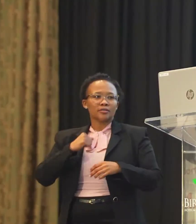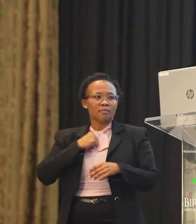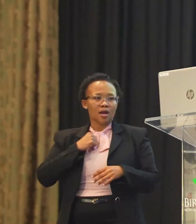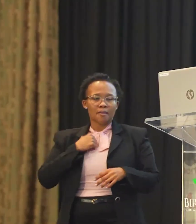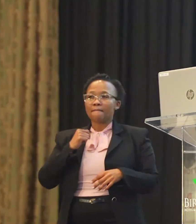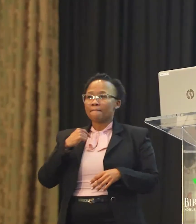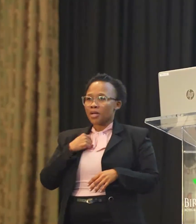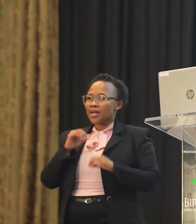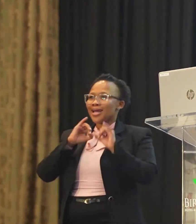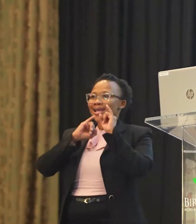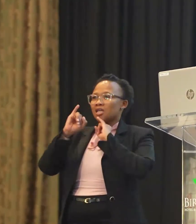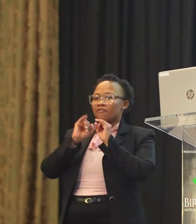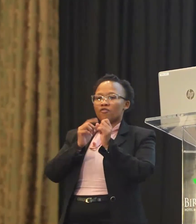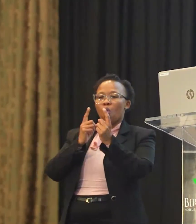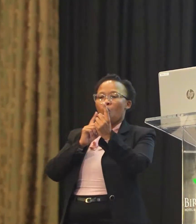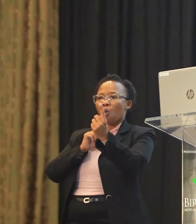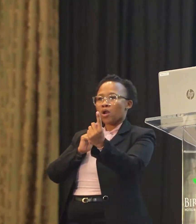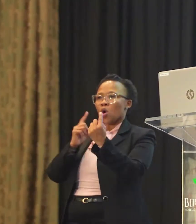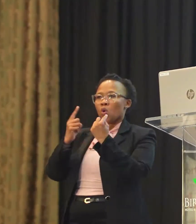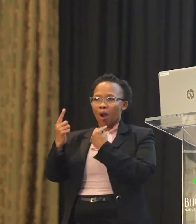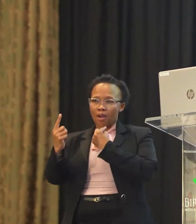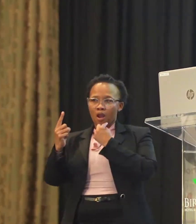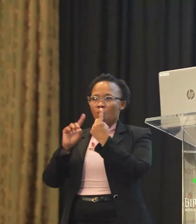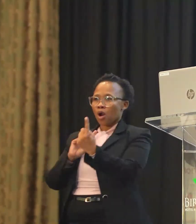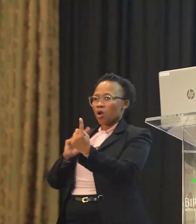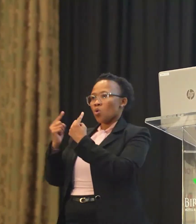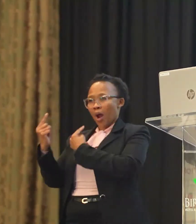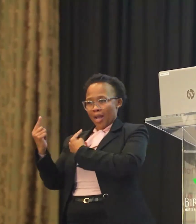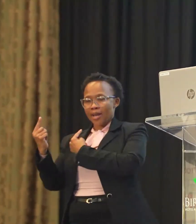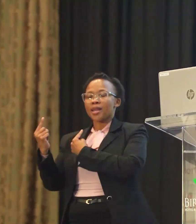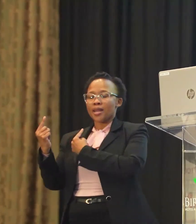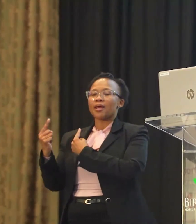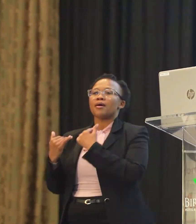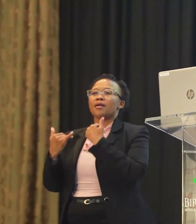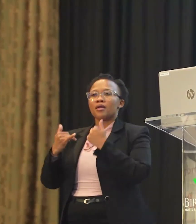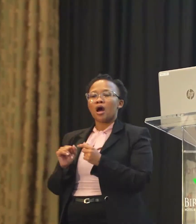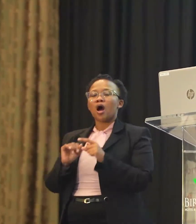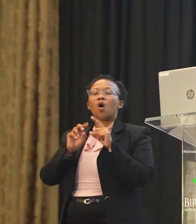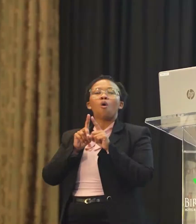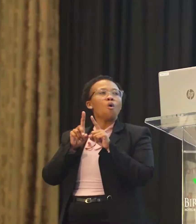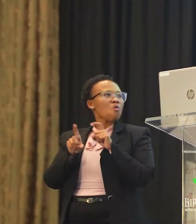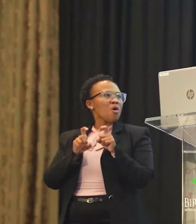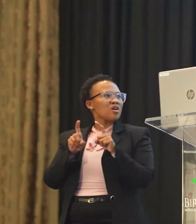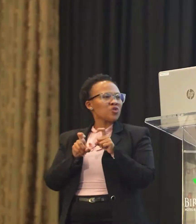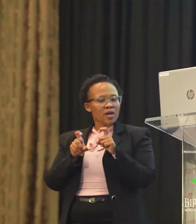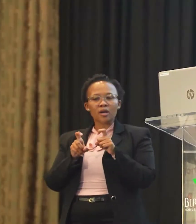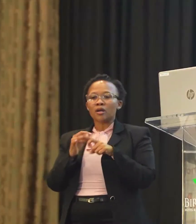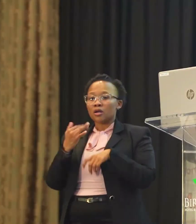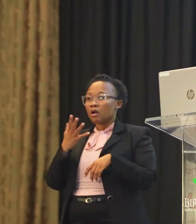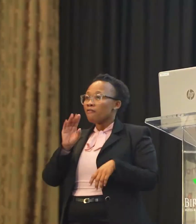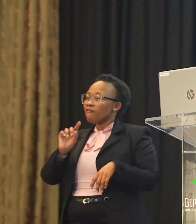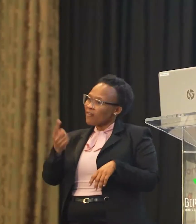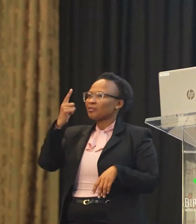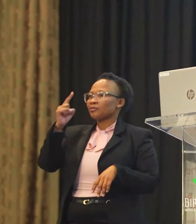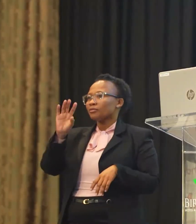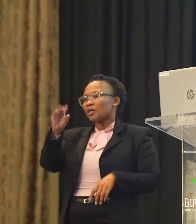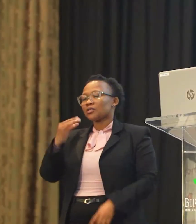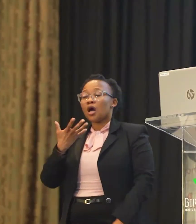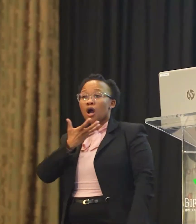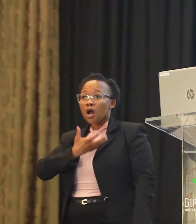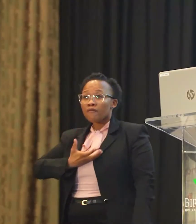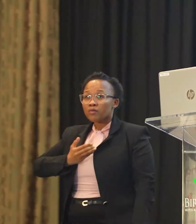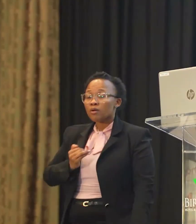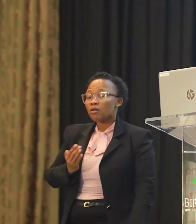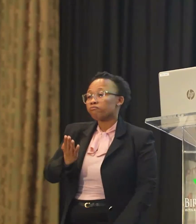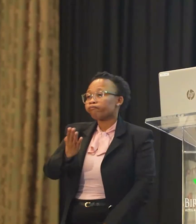interviews with members of the key population across the country. One of the questions I always ask is, how comfortable are you in the clinic? And you know, we talk